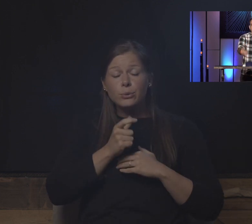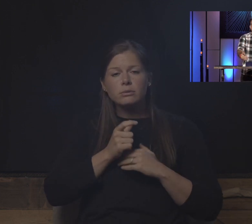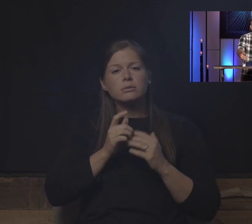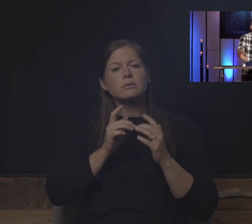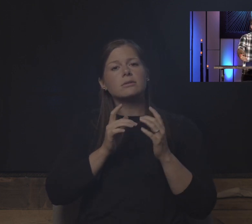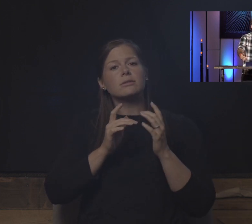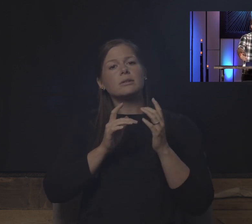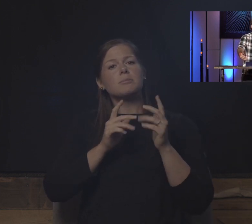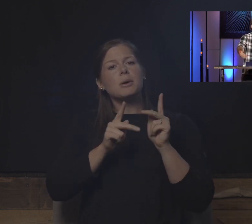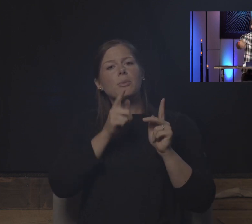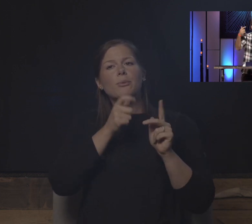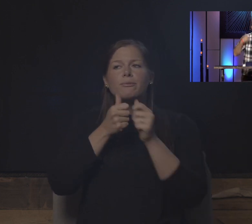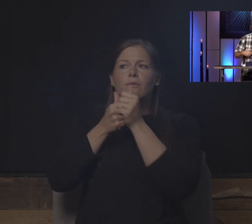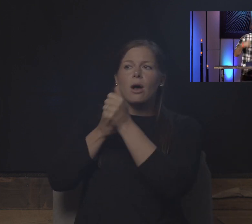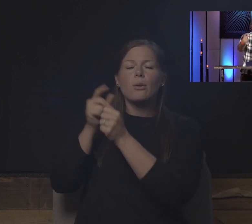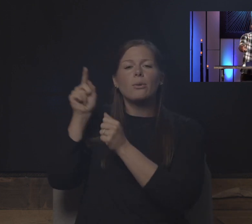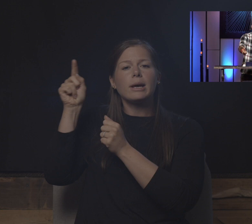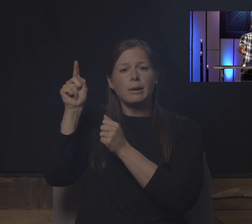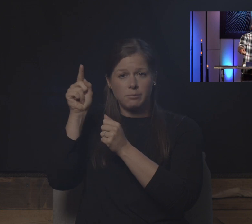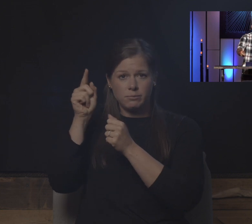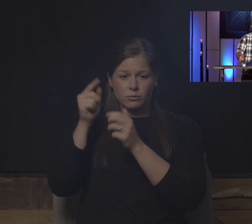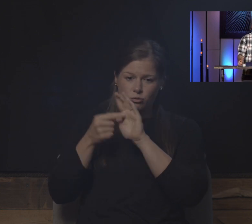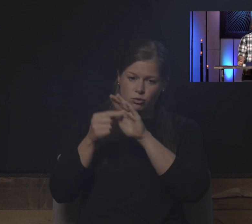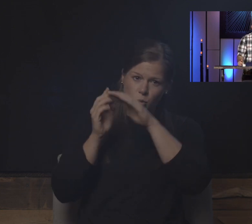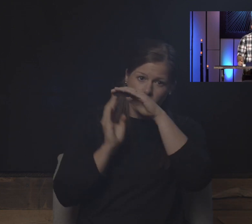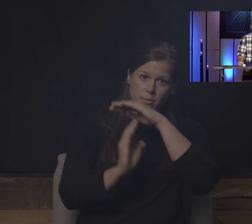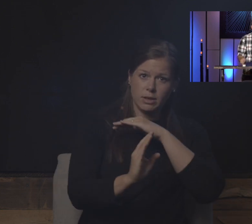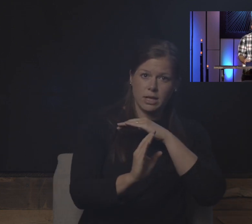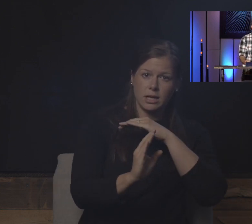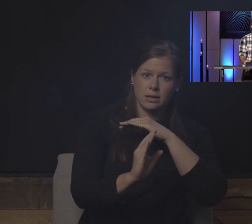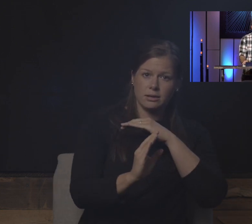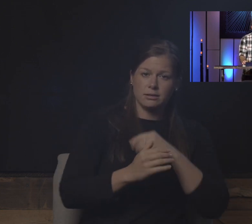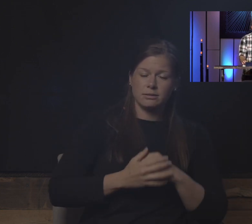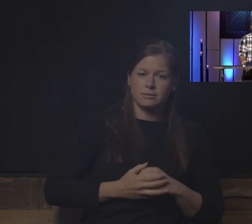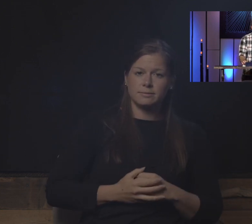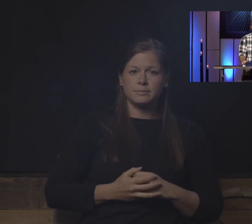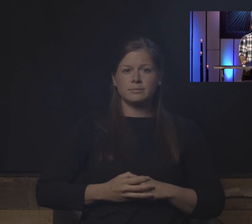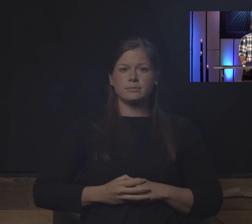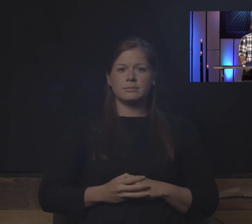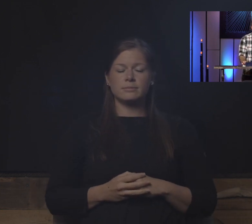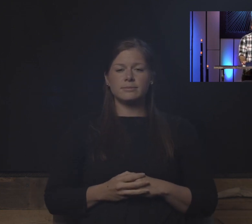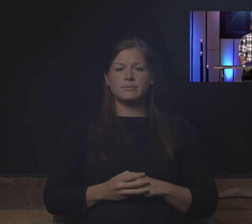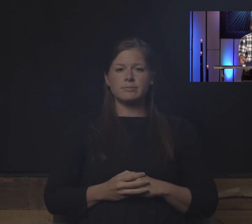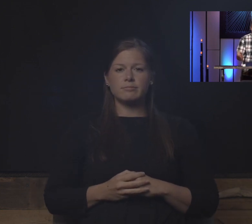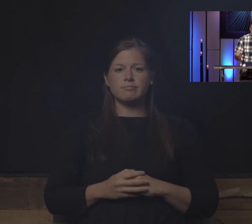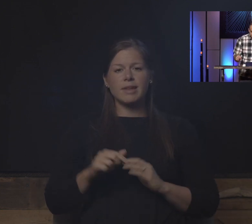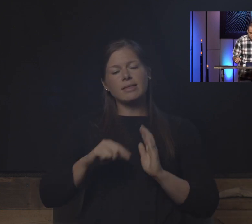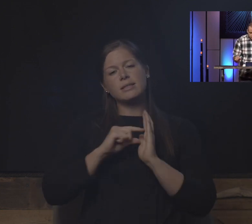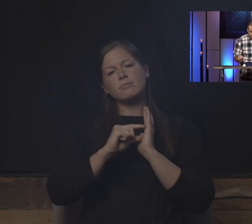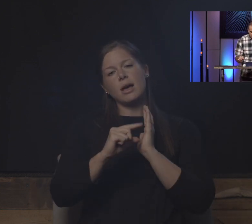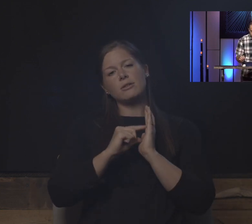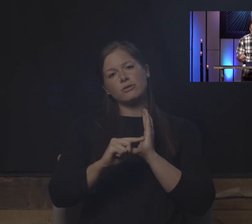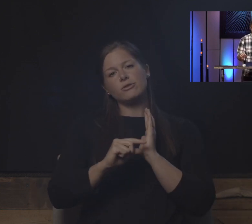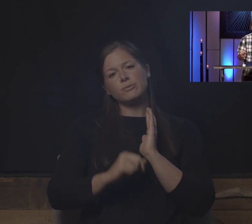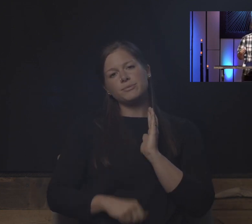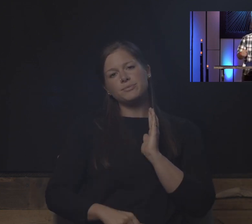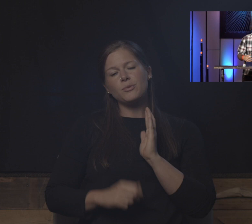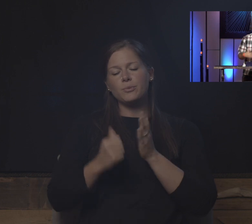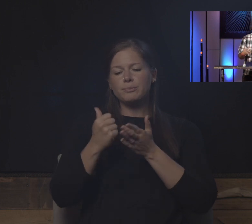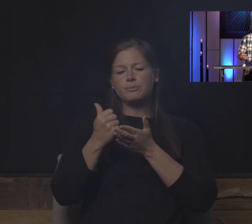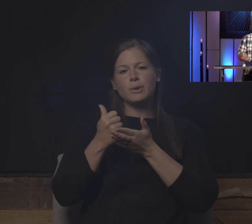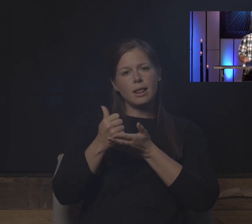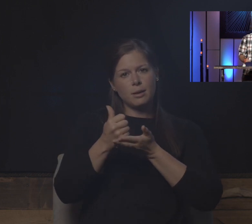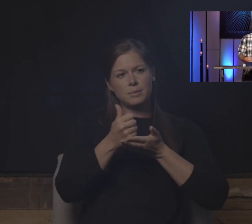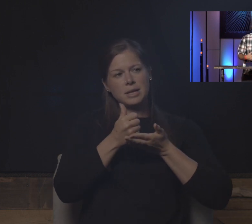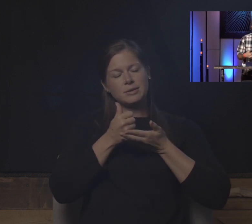win people to Jesus who will pay for their sins on the cross. This passage will help us